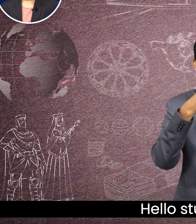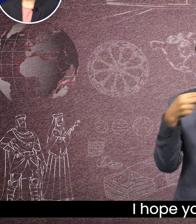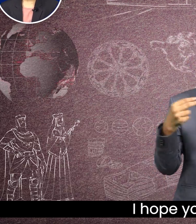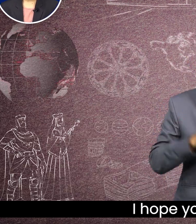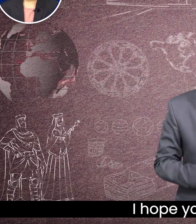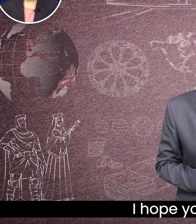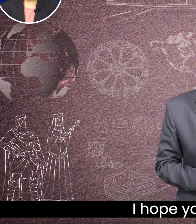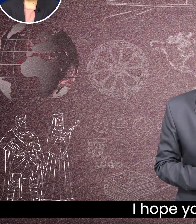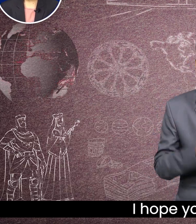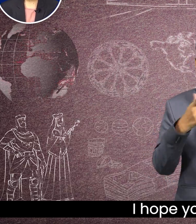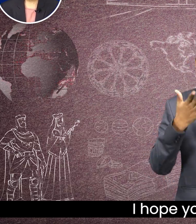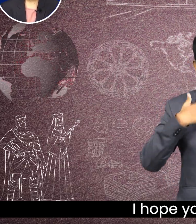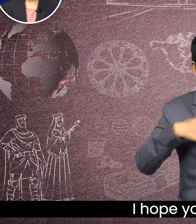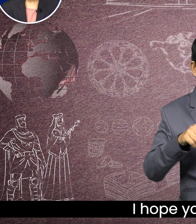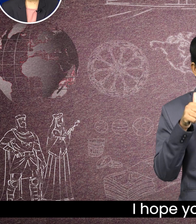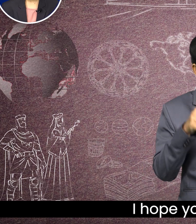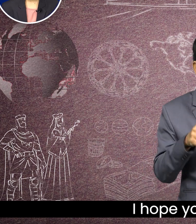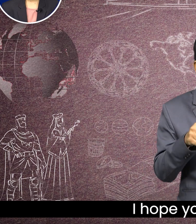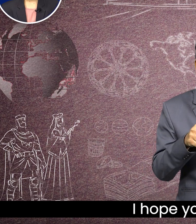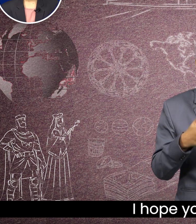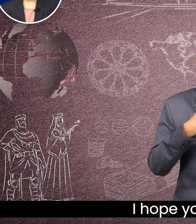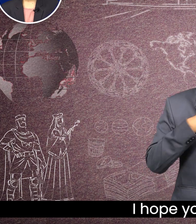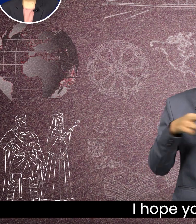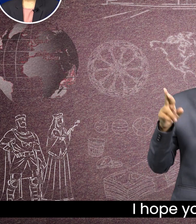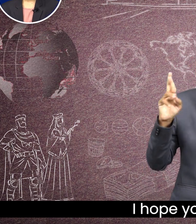I hope you all are doing well.